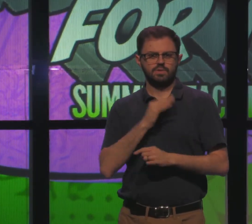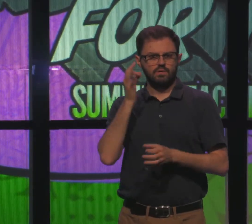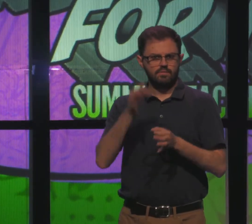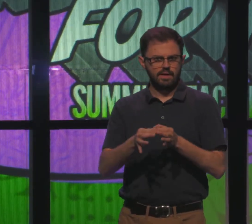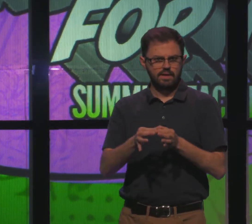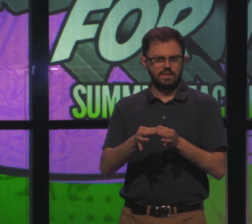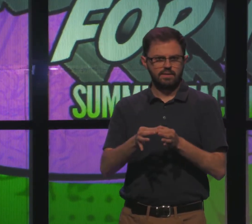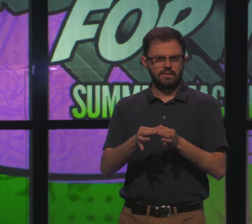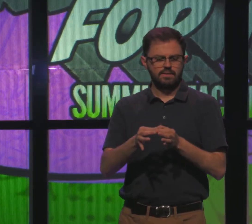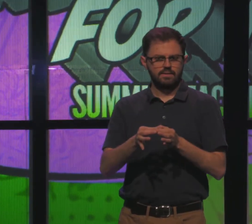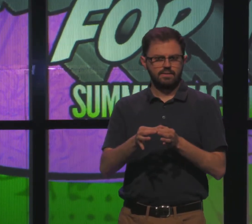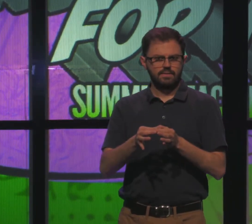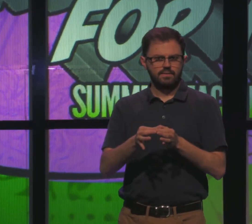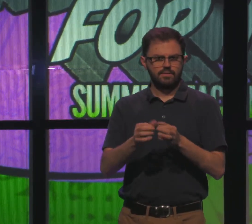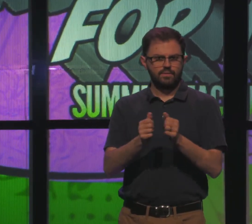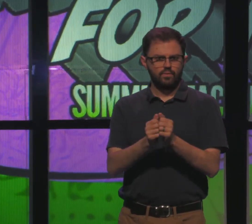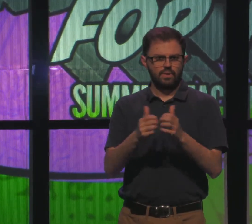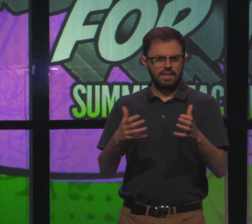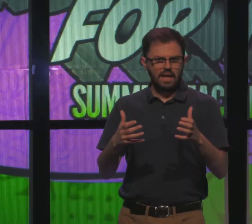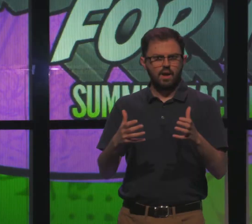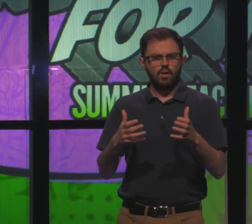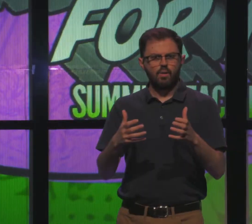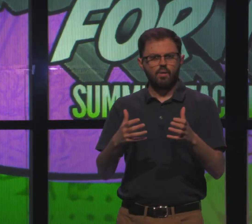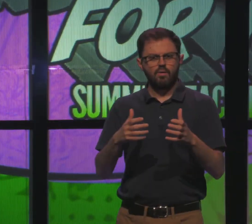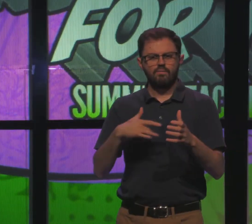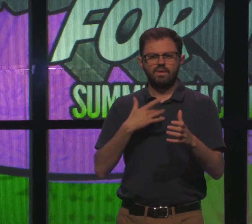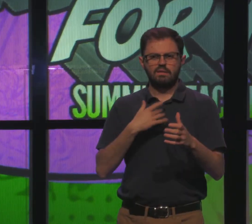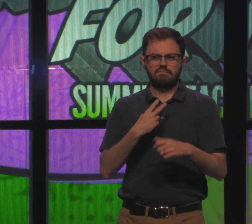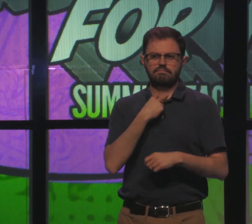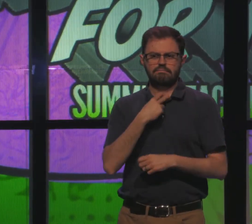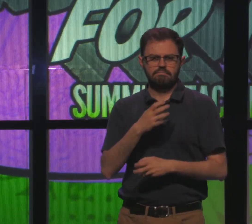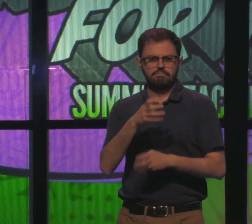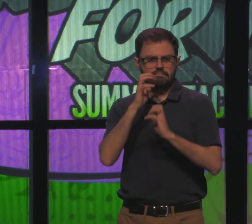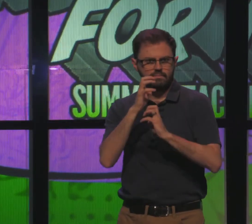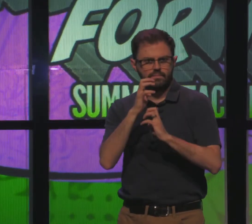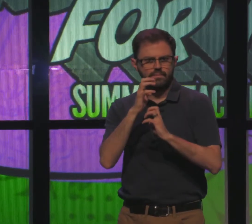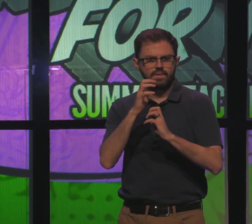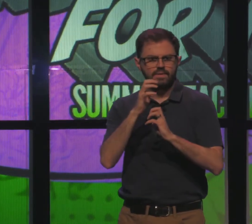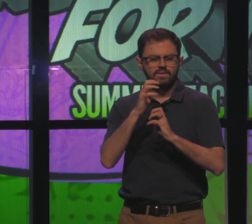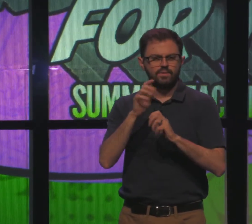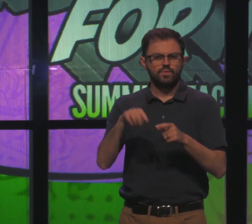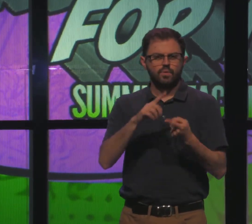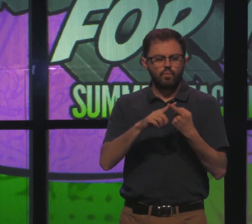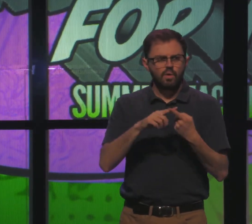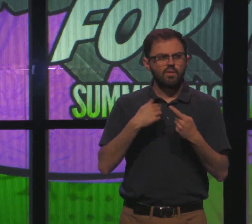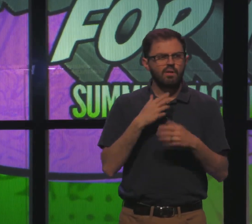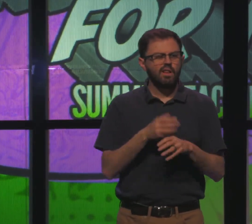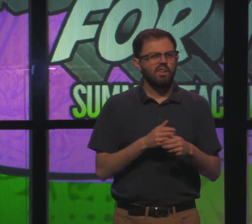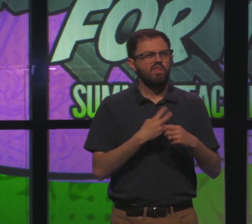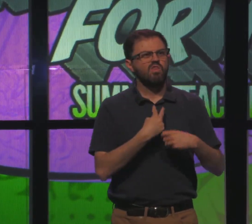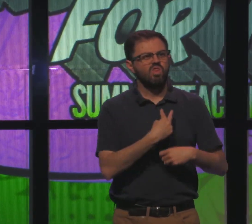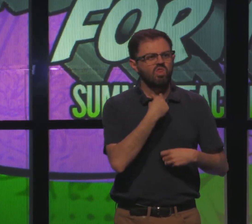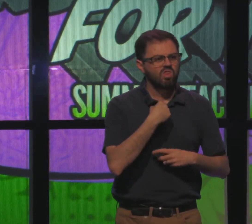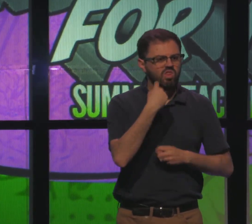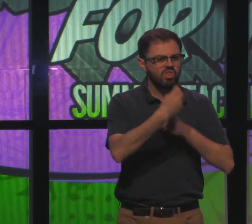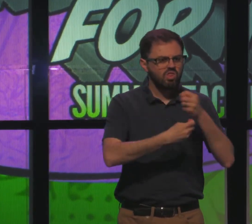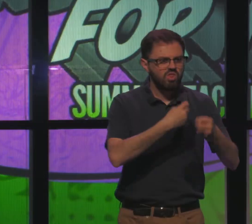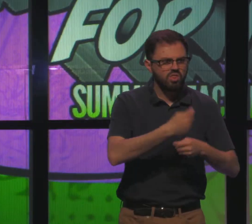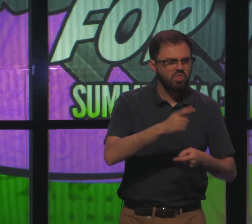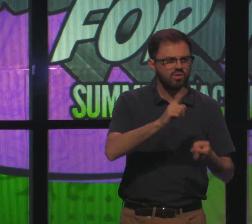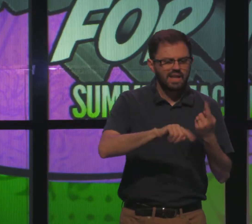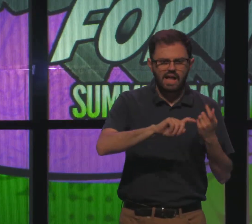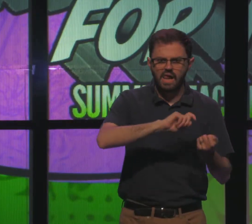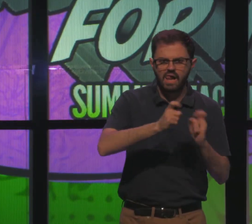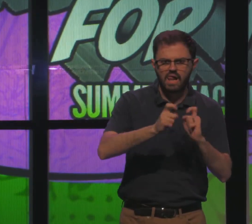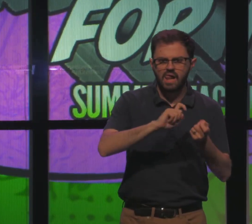it. As soon as a tradition comes into our faith and it dams up the flow of binding and loosing